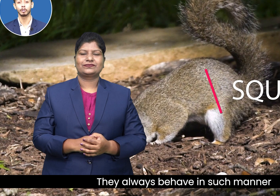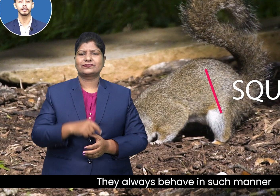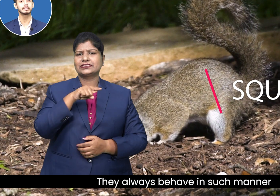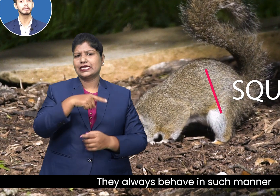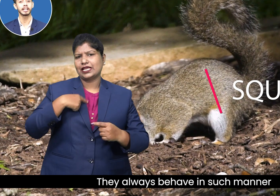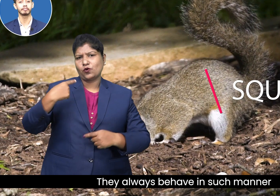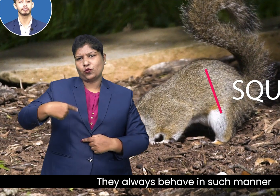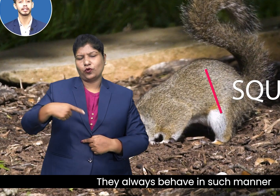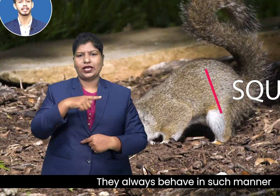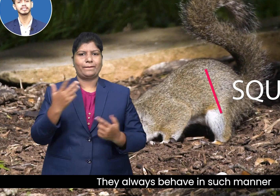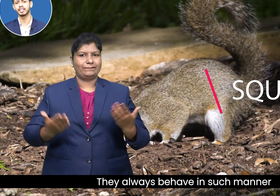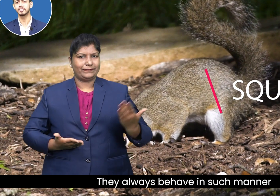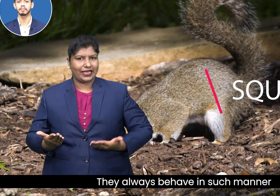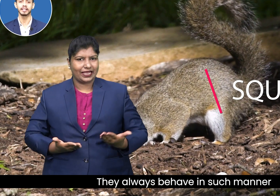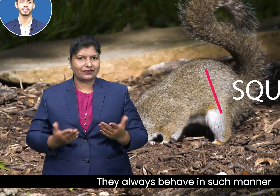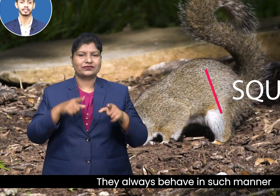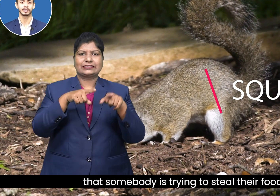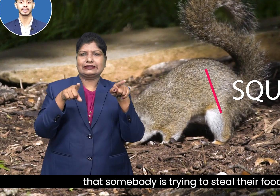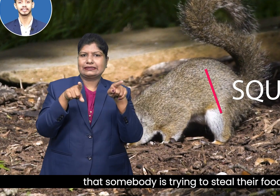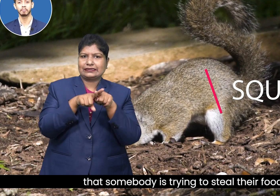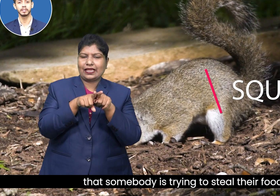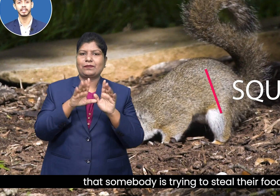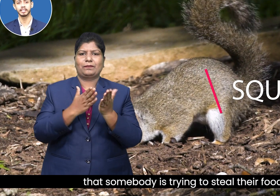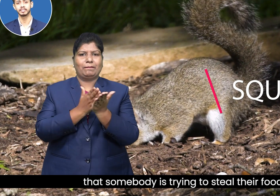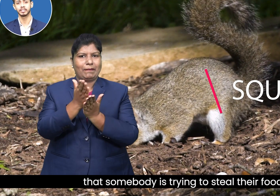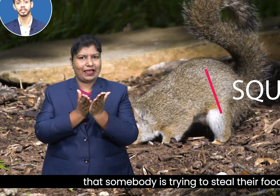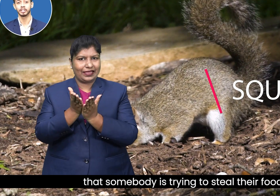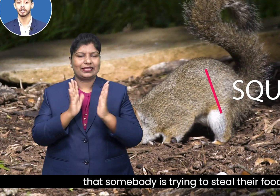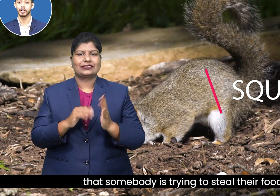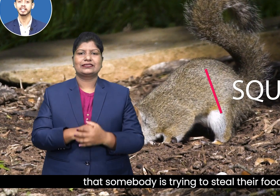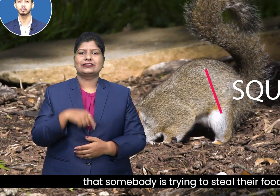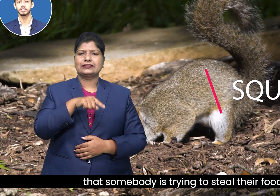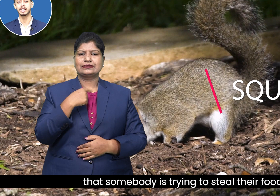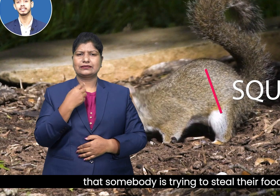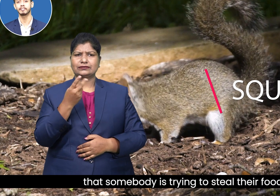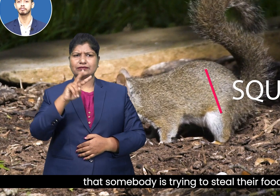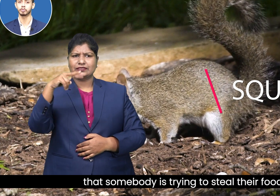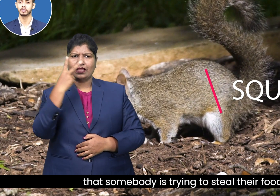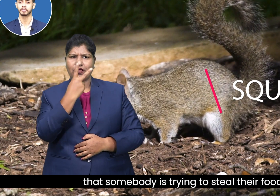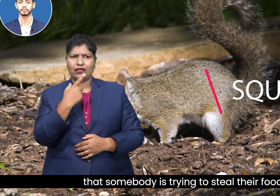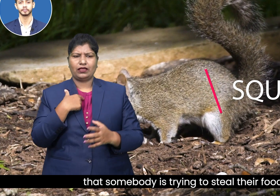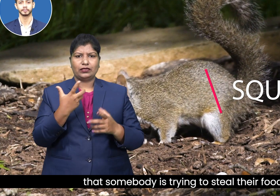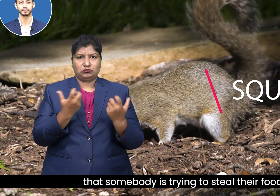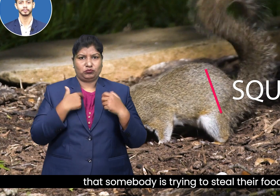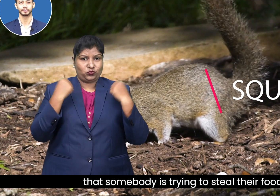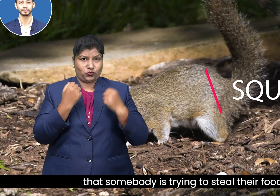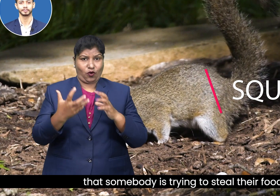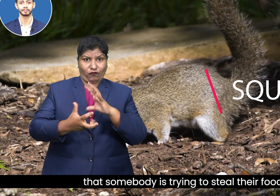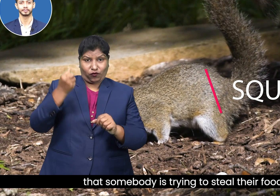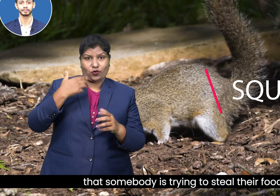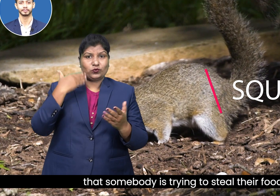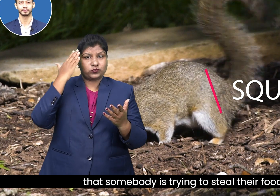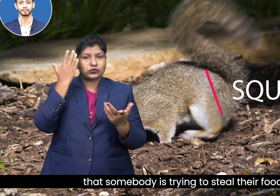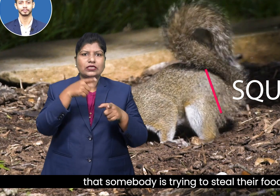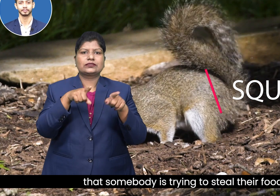They always behave in such a manner that somebody is trying to steal their food.